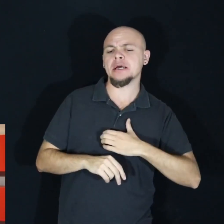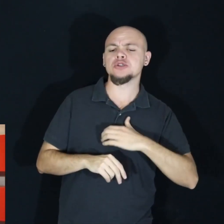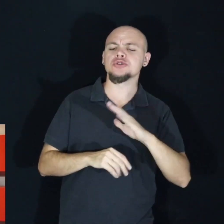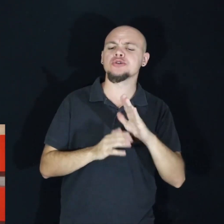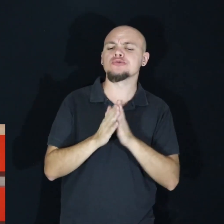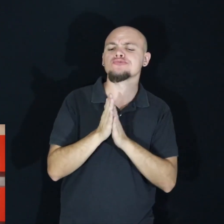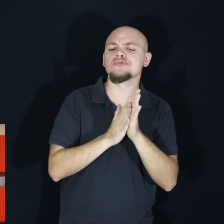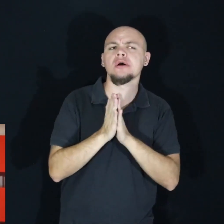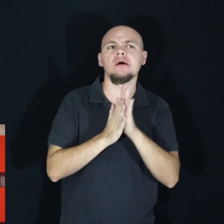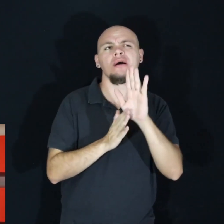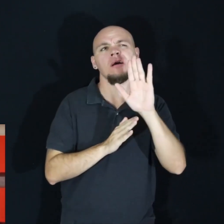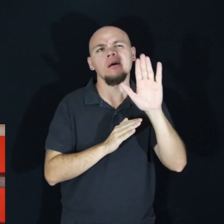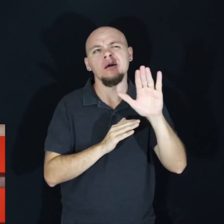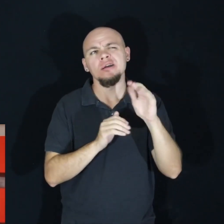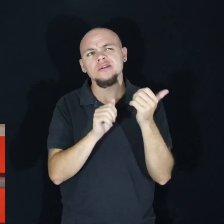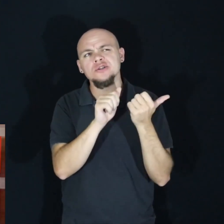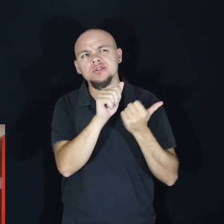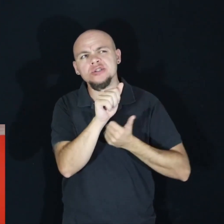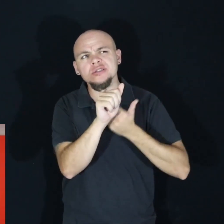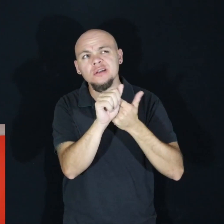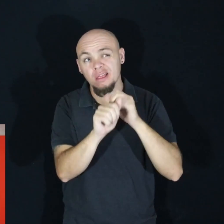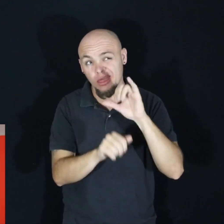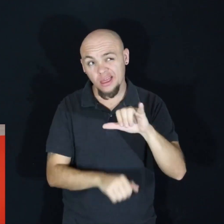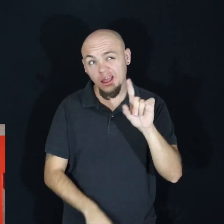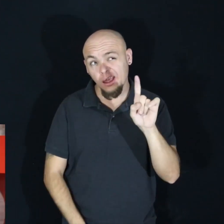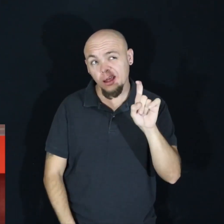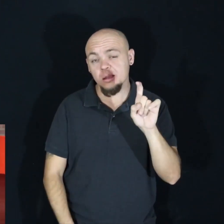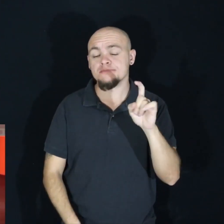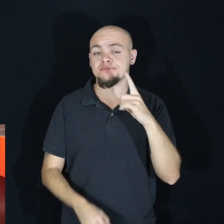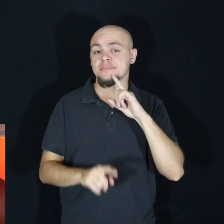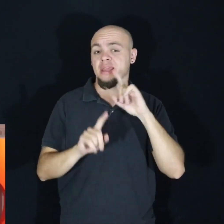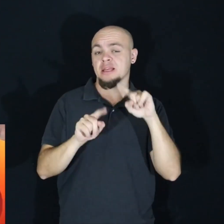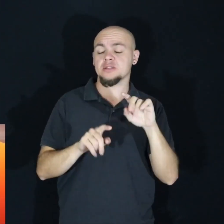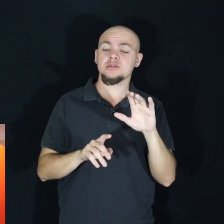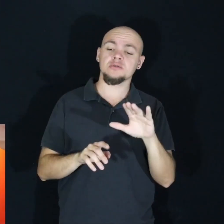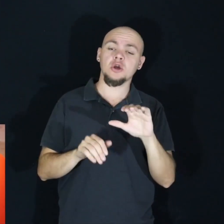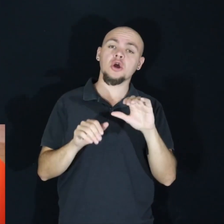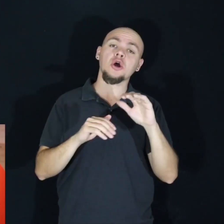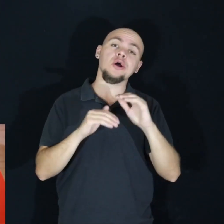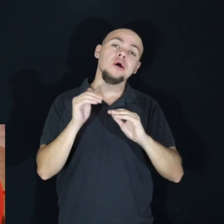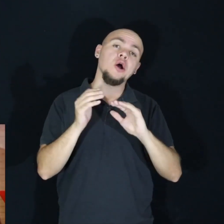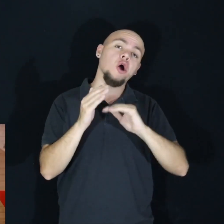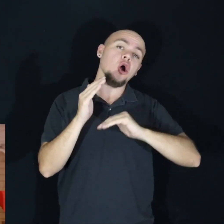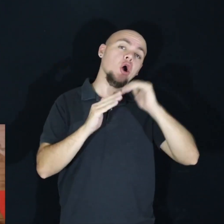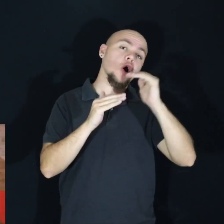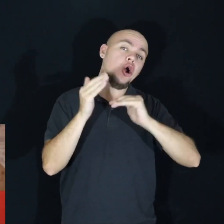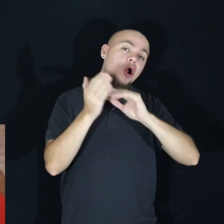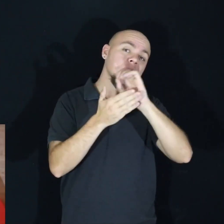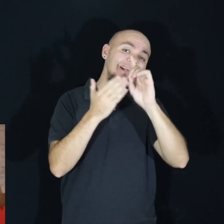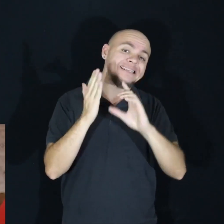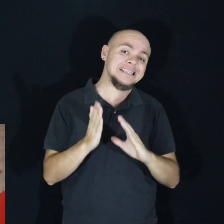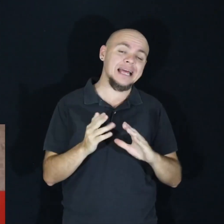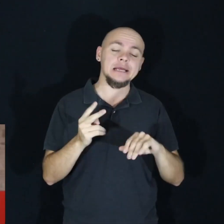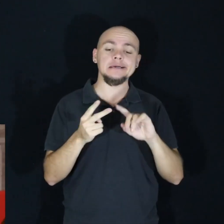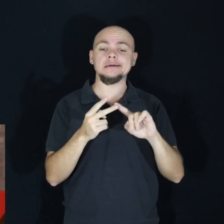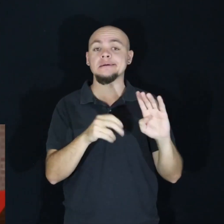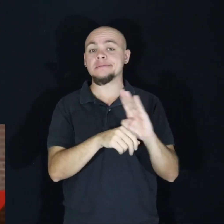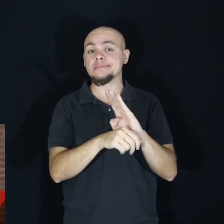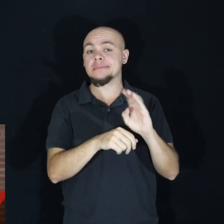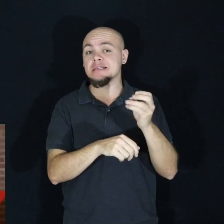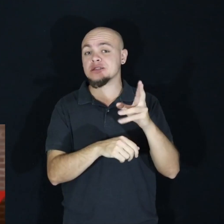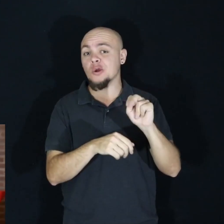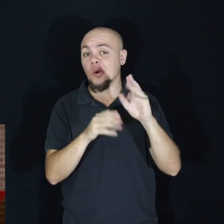you? And are you chasing this? I got answers back like an architect, a business owner, a